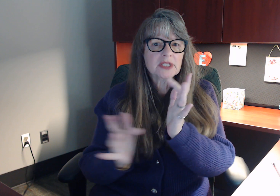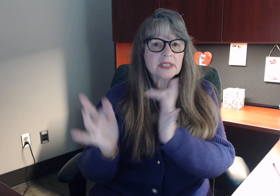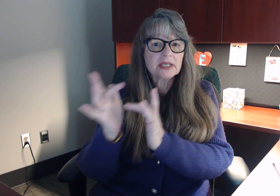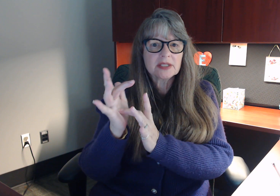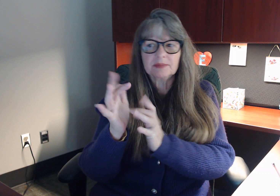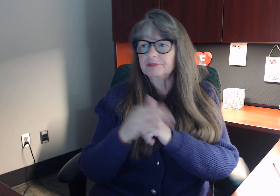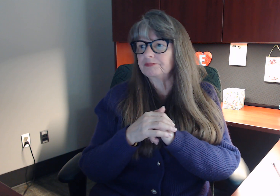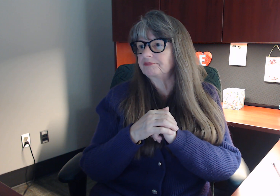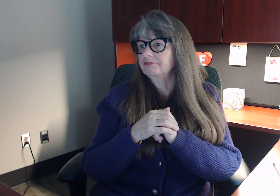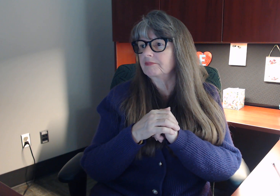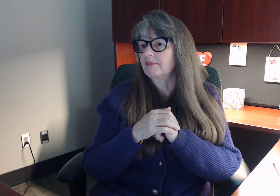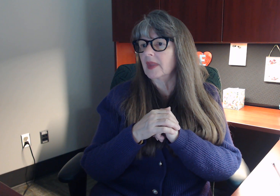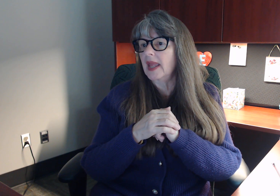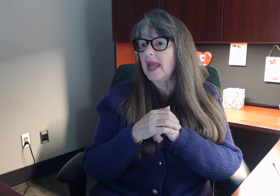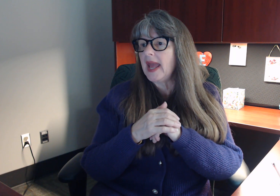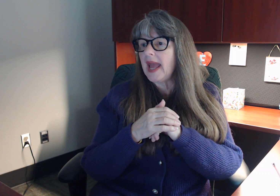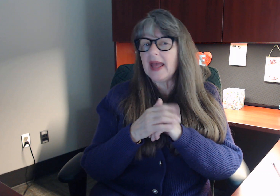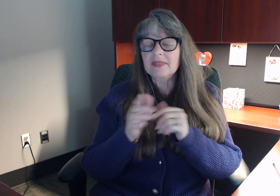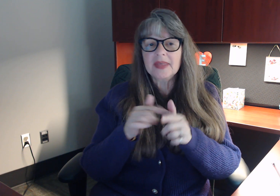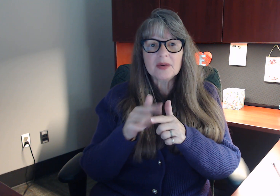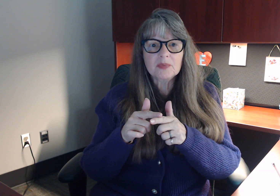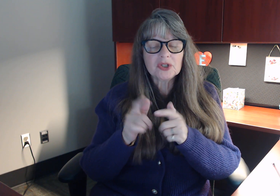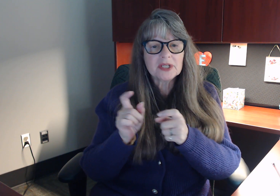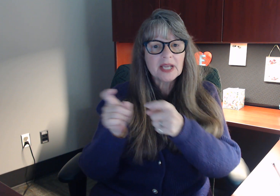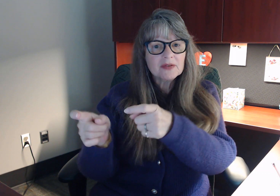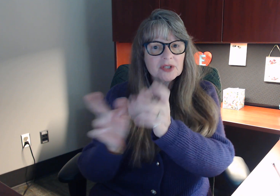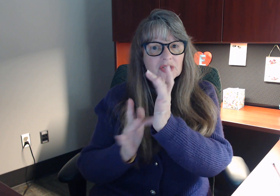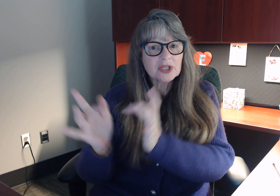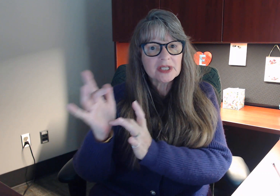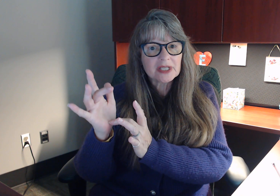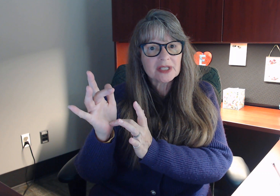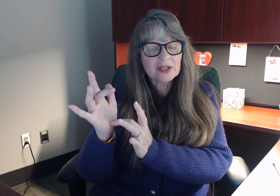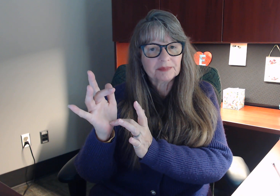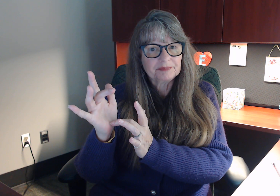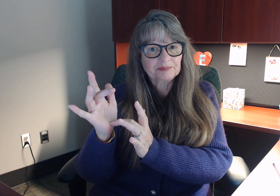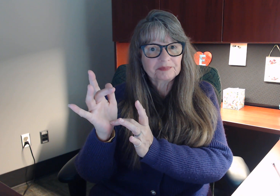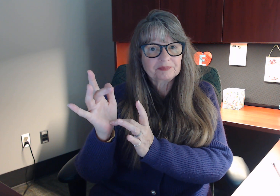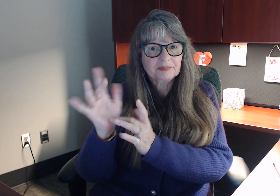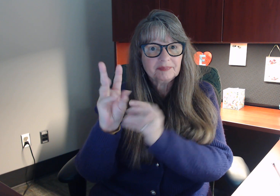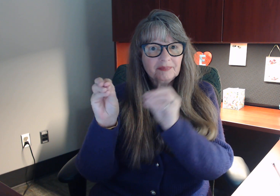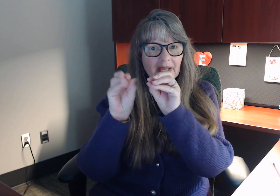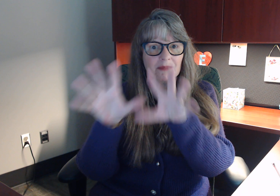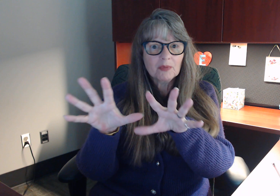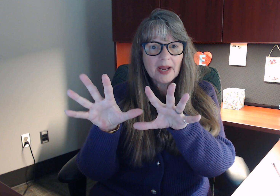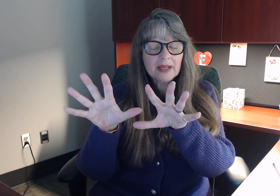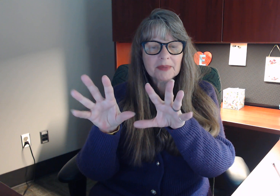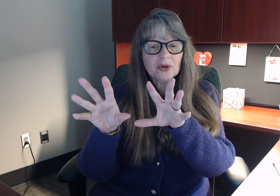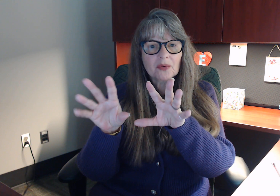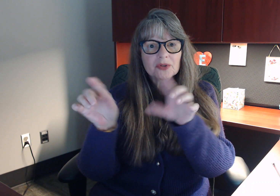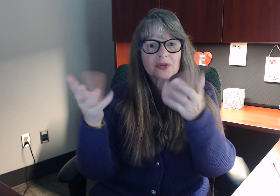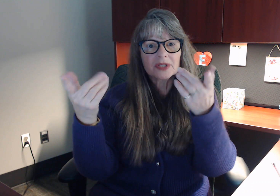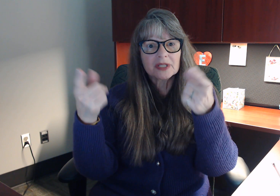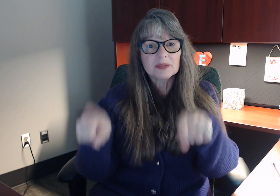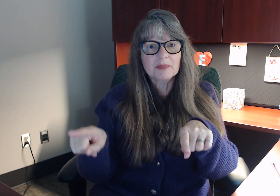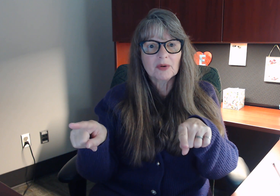Jesus. And then when she gave it to Jesus, and just this